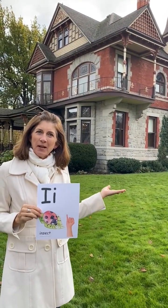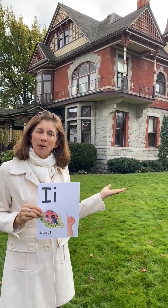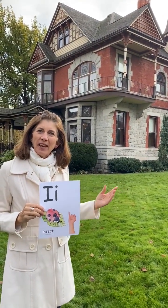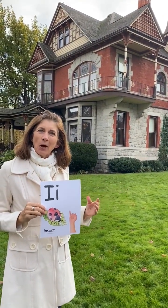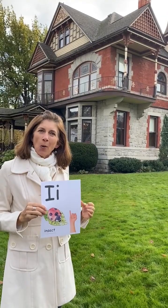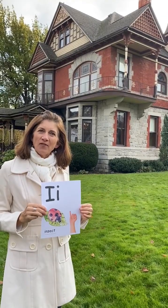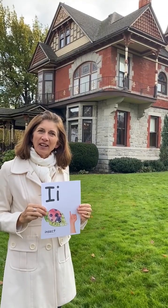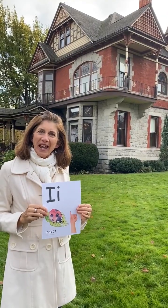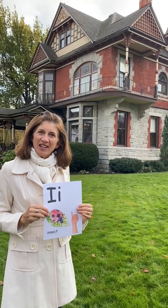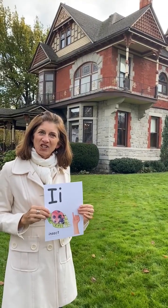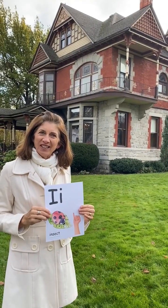when they go on vacation.